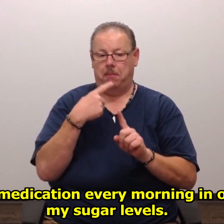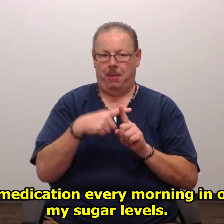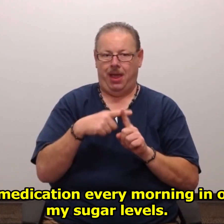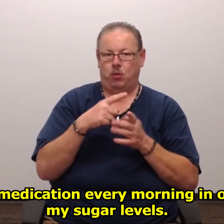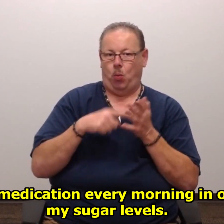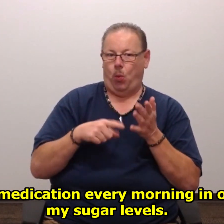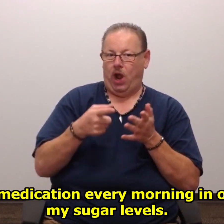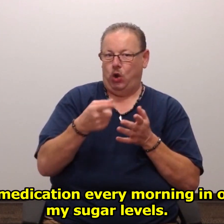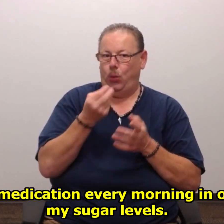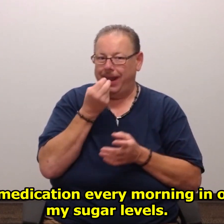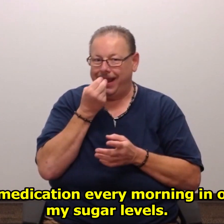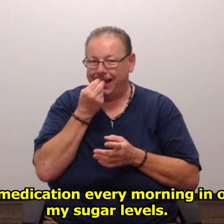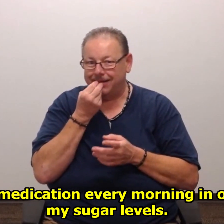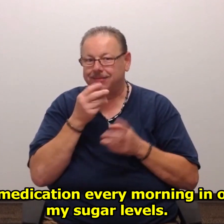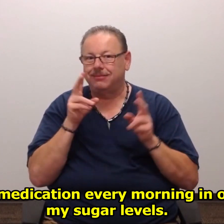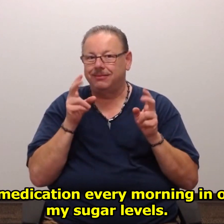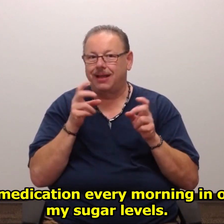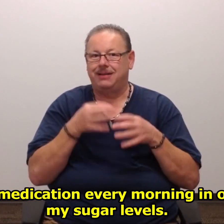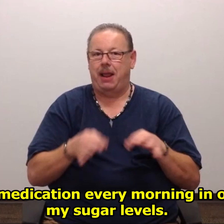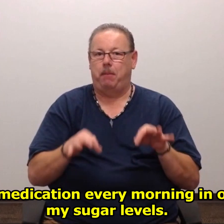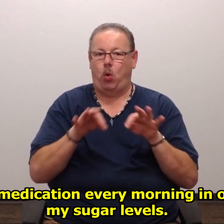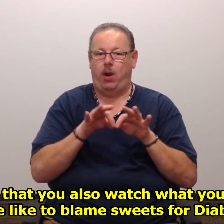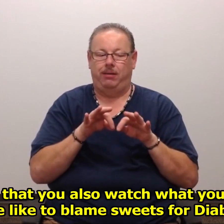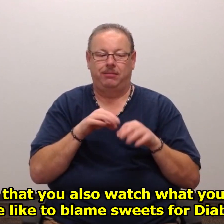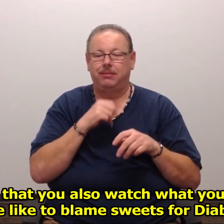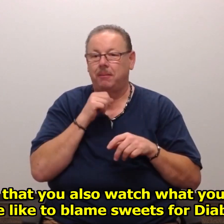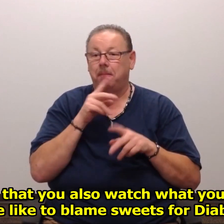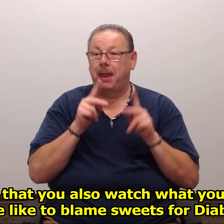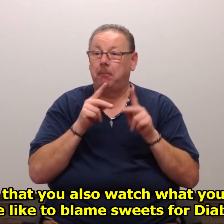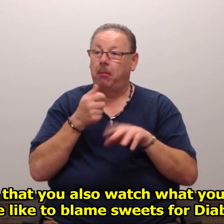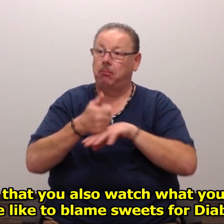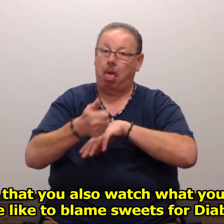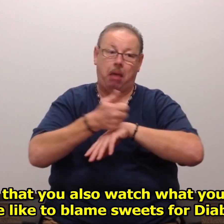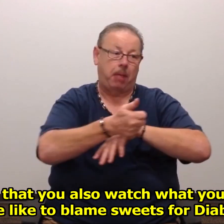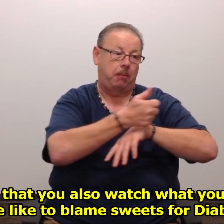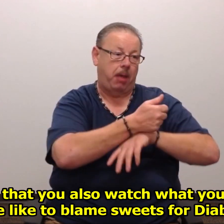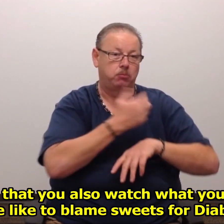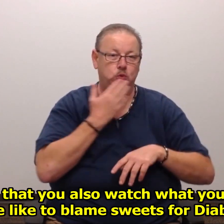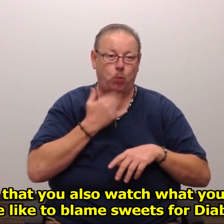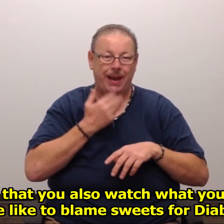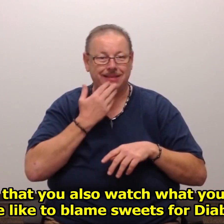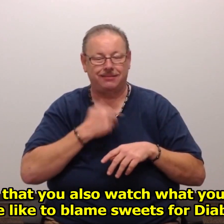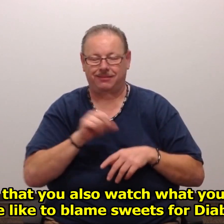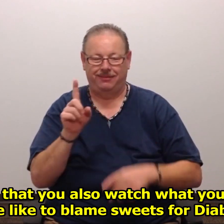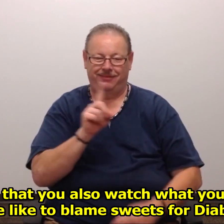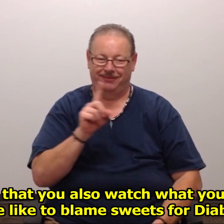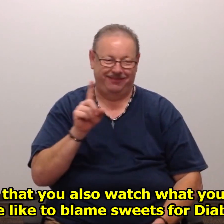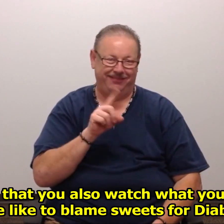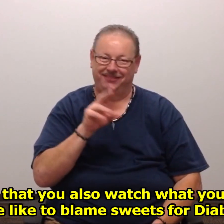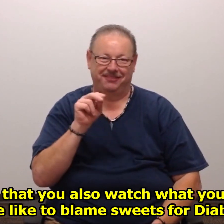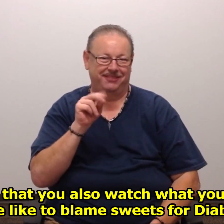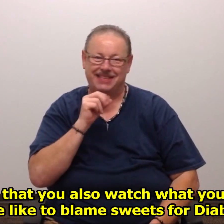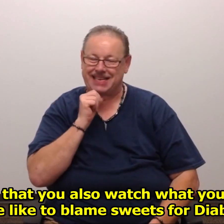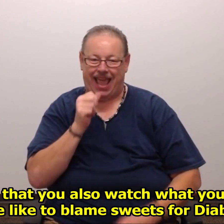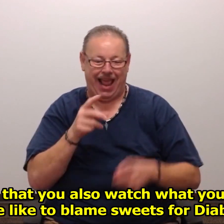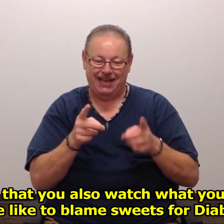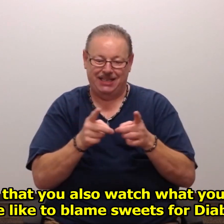in order to control my sugar levels. It's important that you also watch what you eat. A lot of people like to